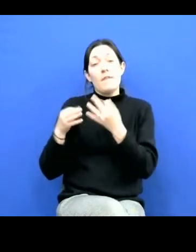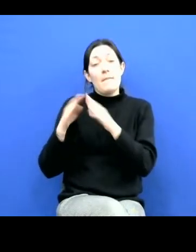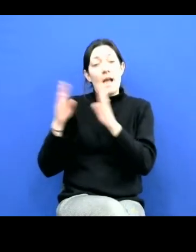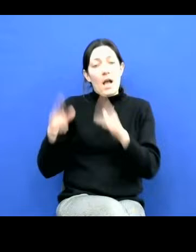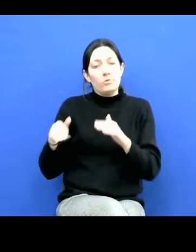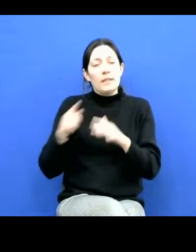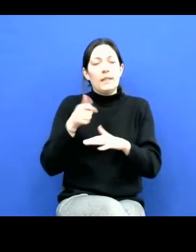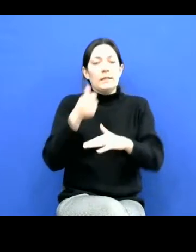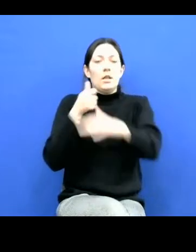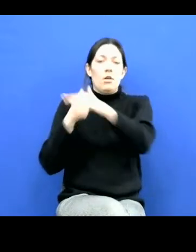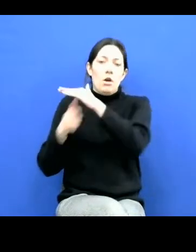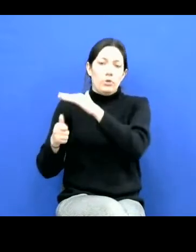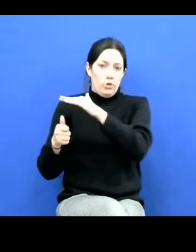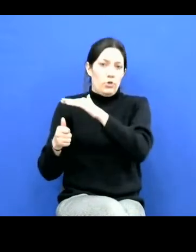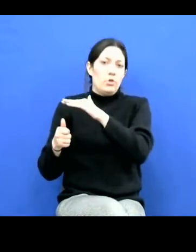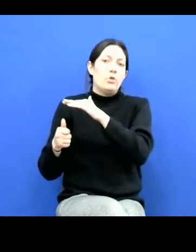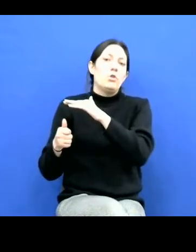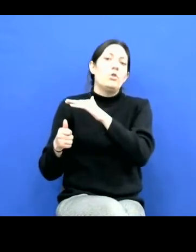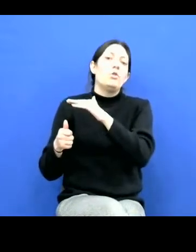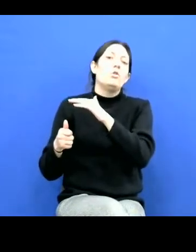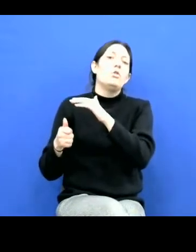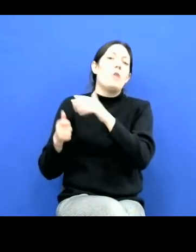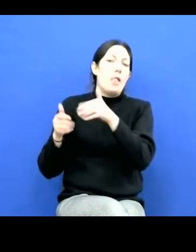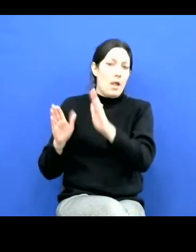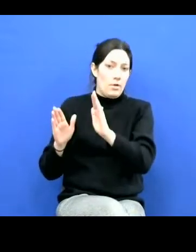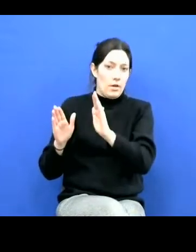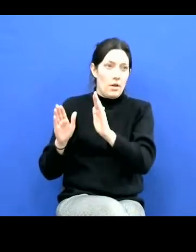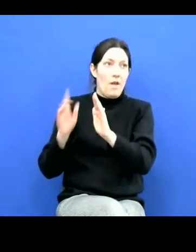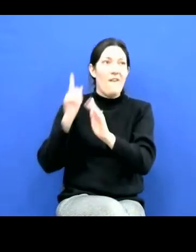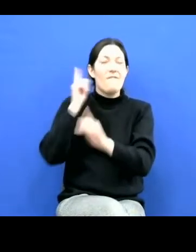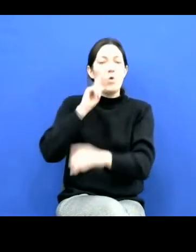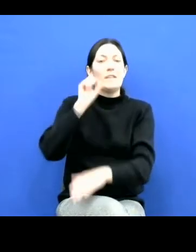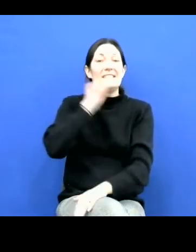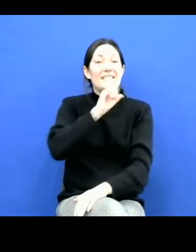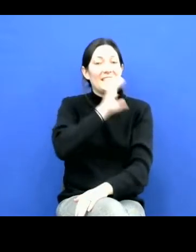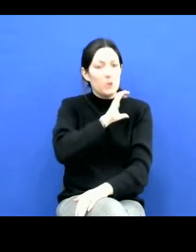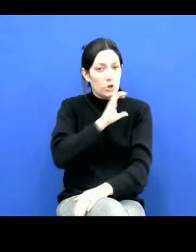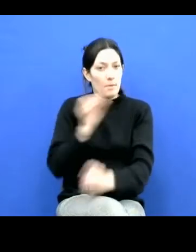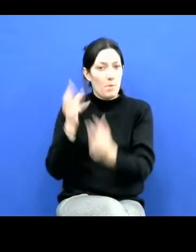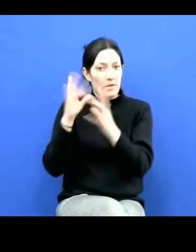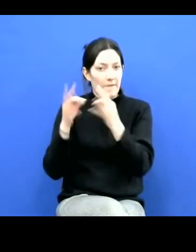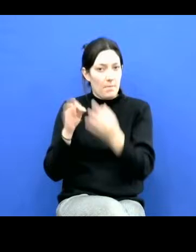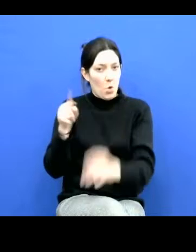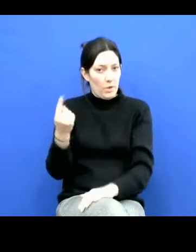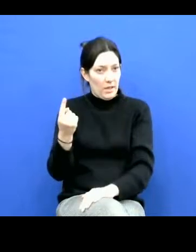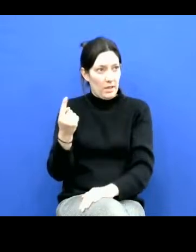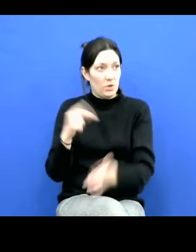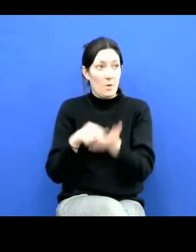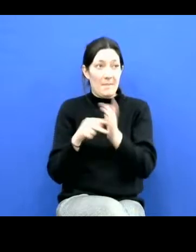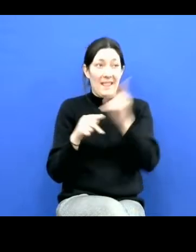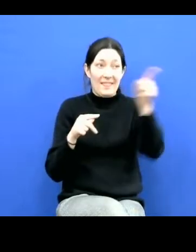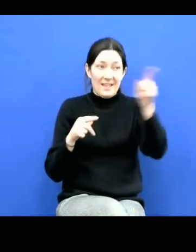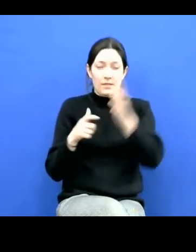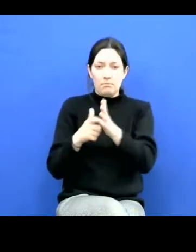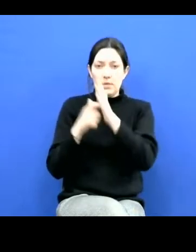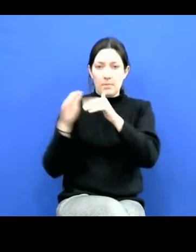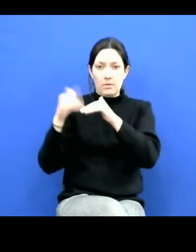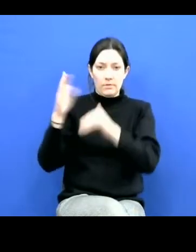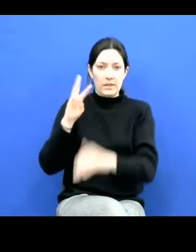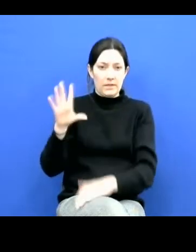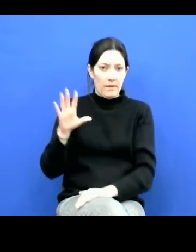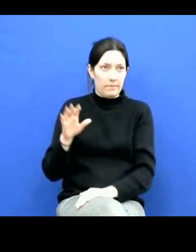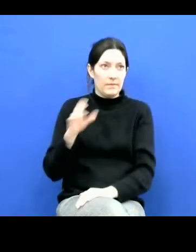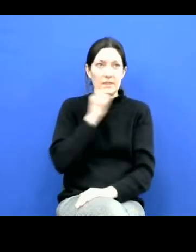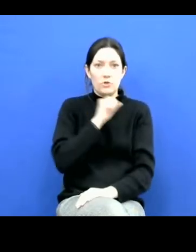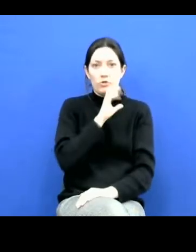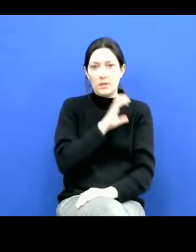is an allowed use for senior multifamily only. So this can only have senior residents. So since it's